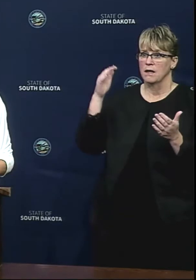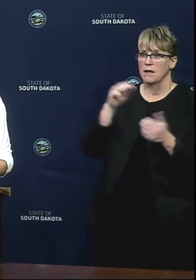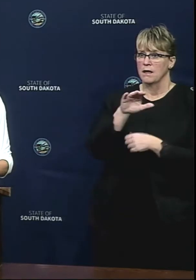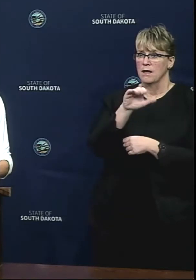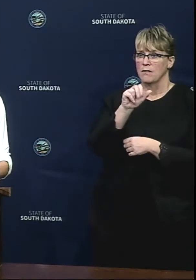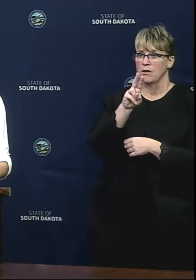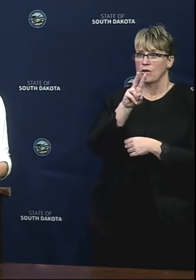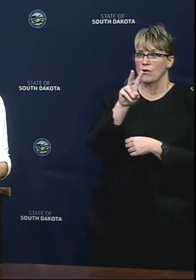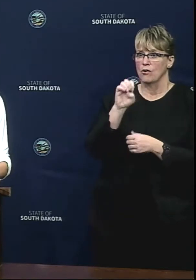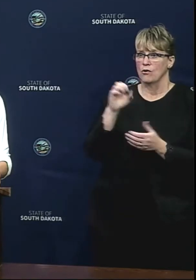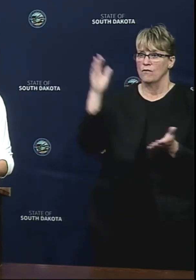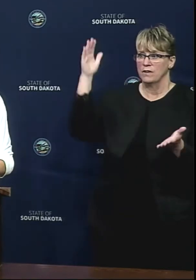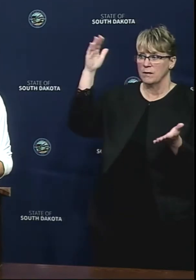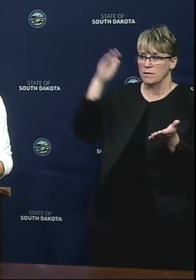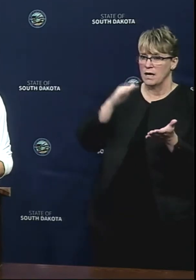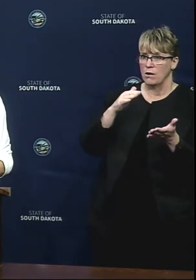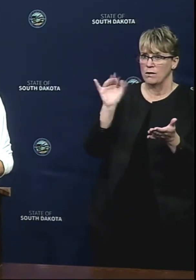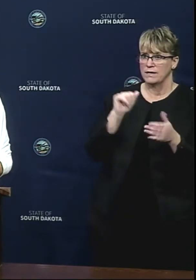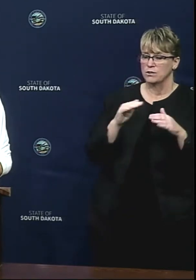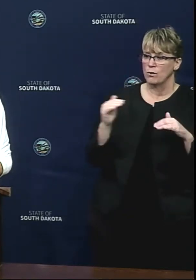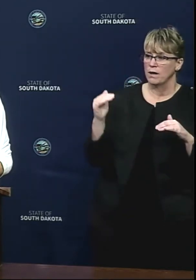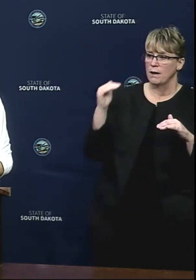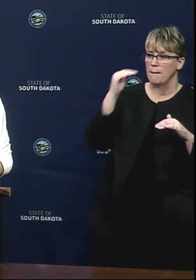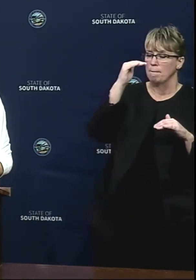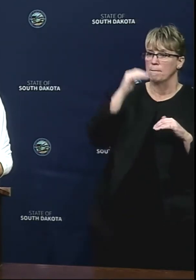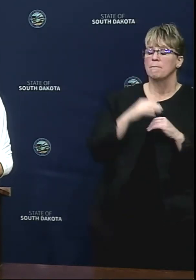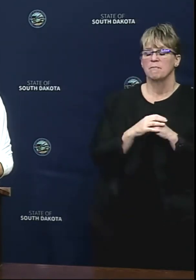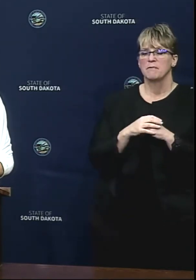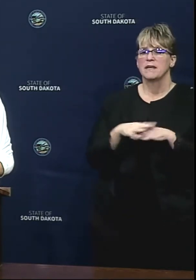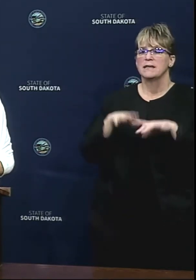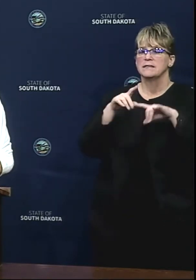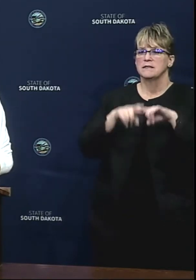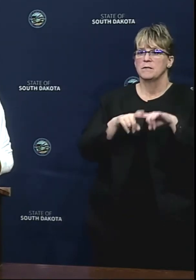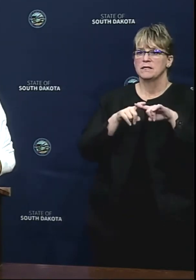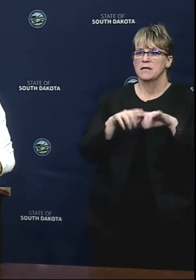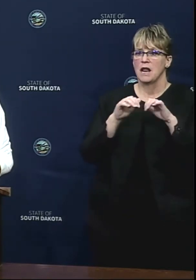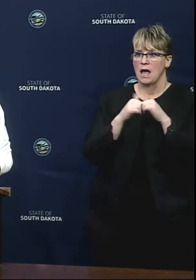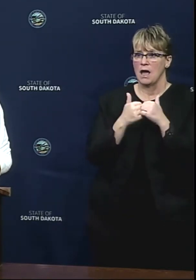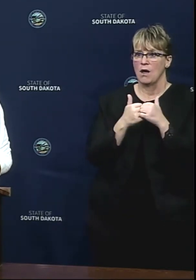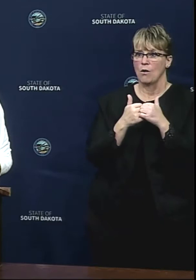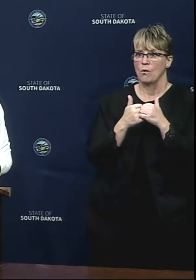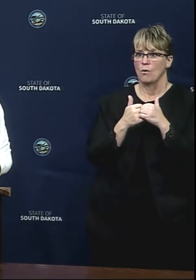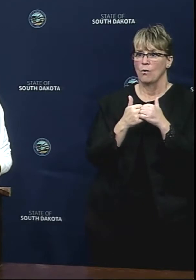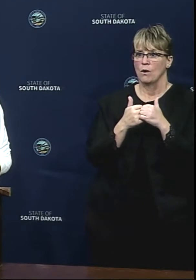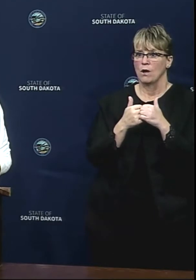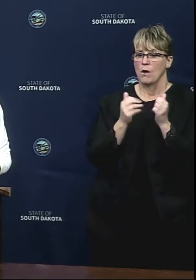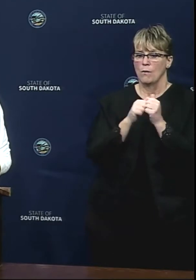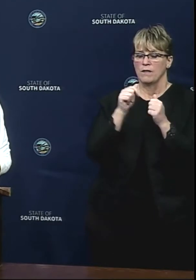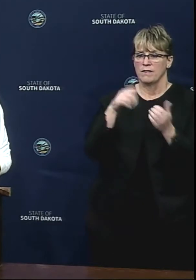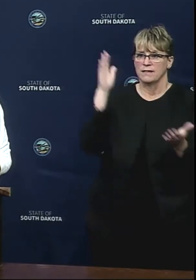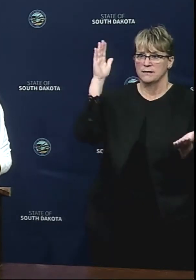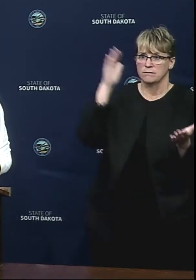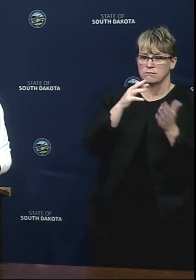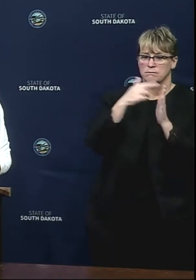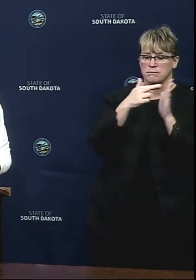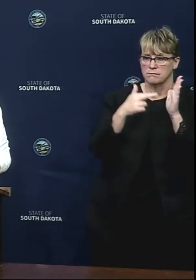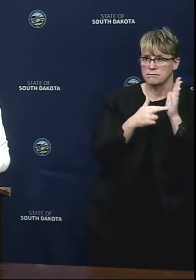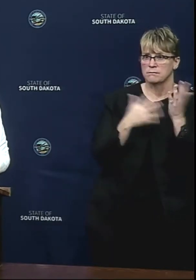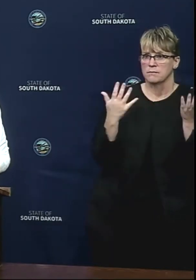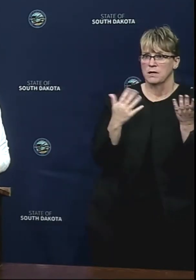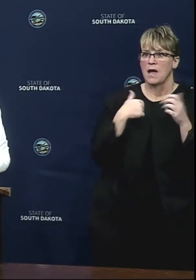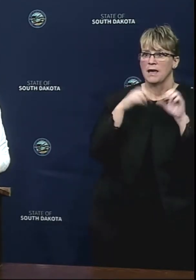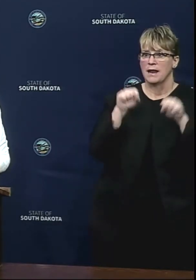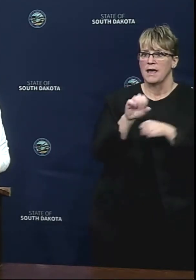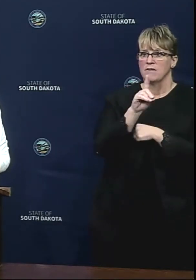to come down as quickly as at the same pace that it's going up? You know, it will all depend on how we go in and out of our mitigation measures. I